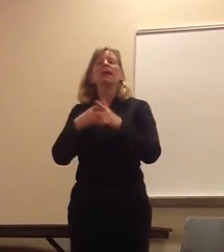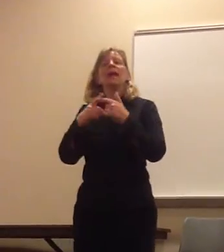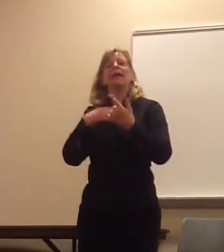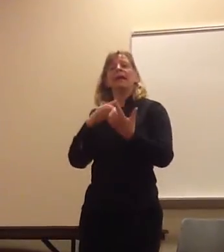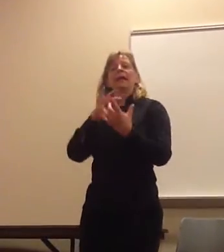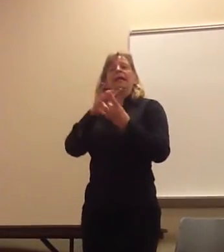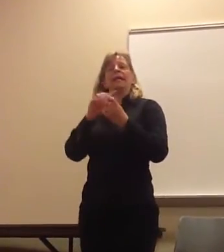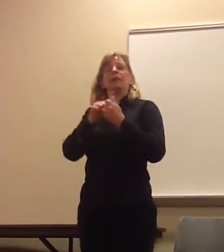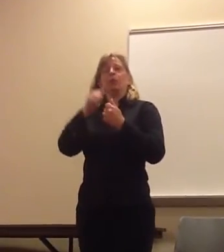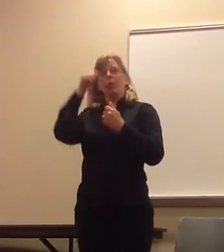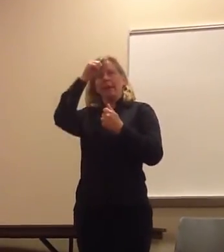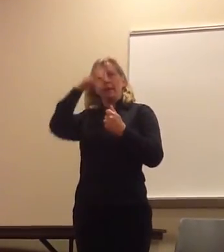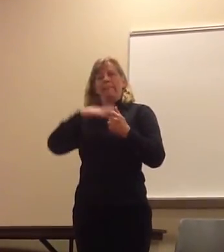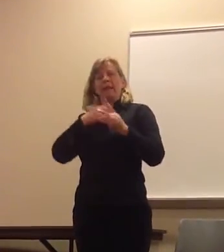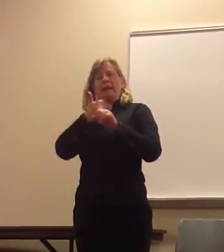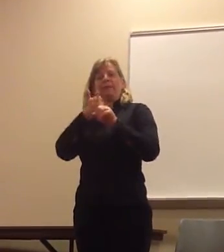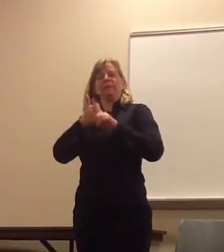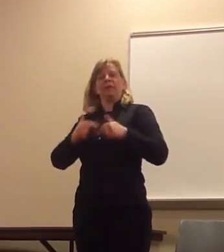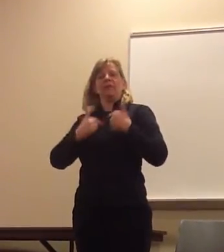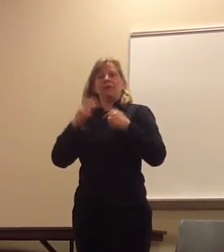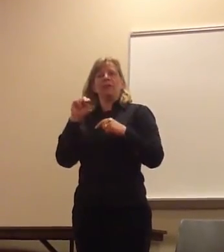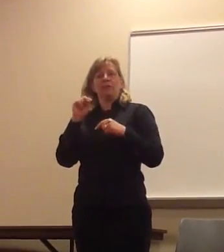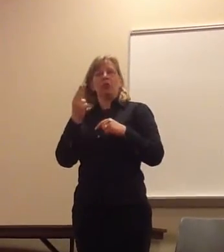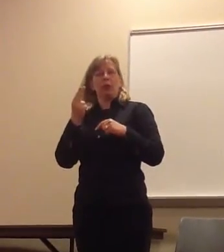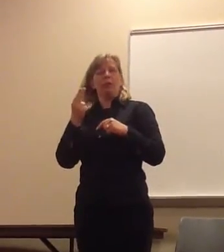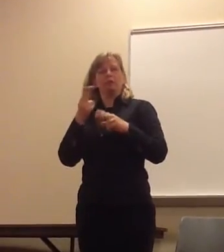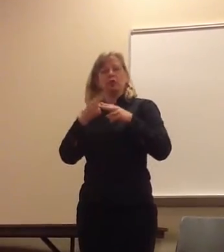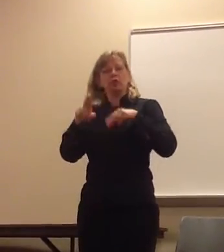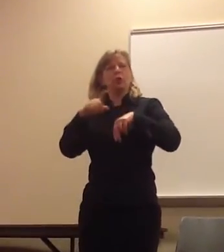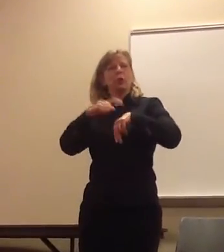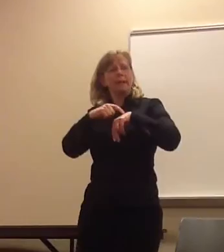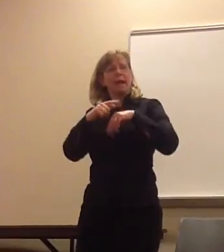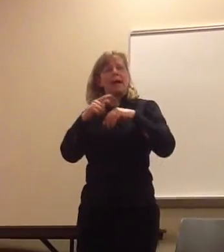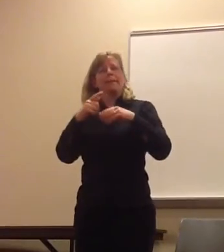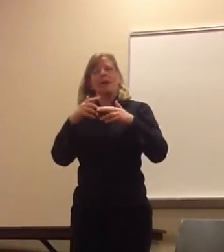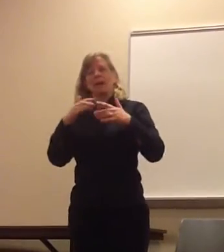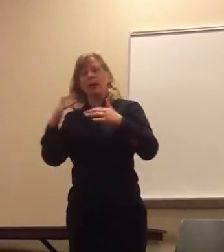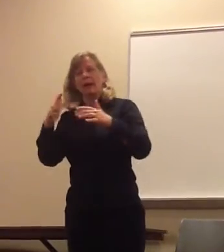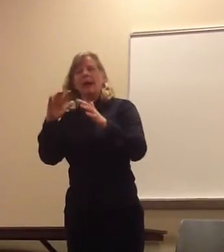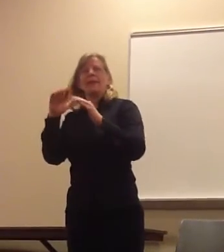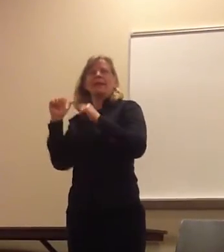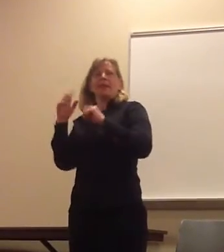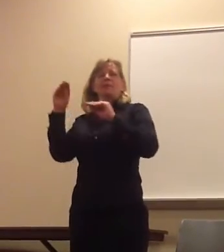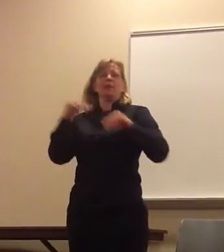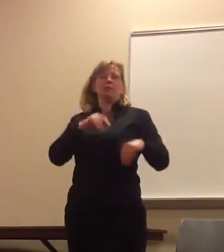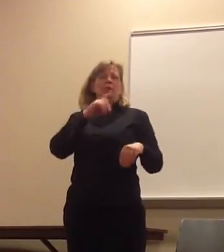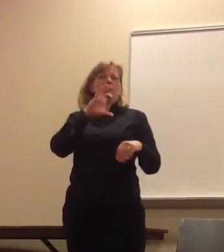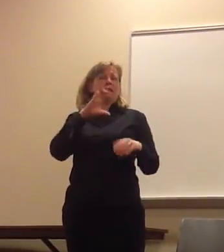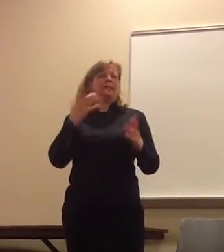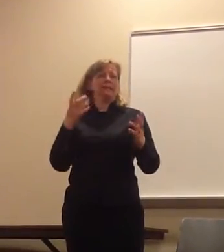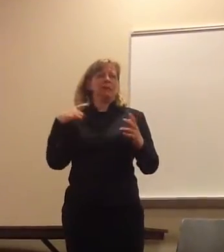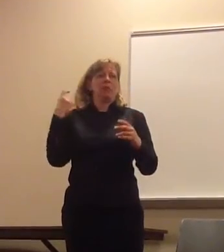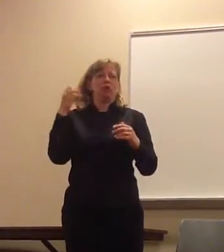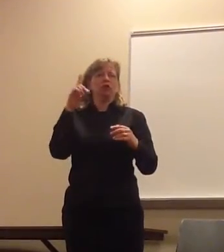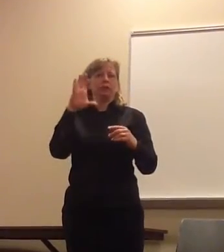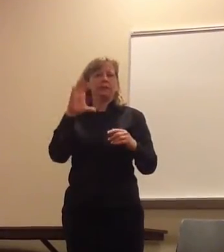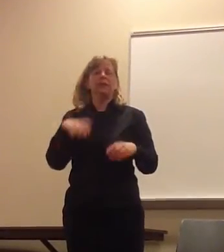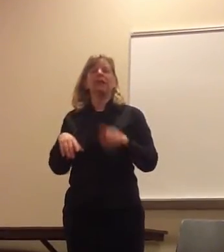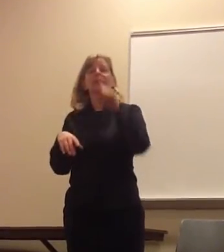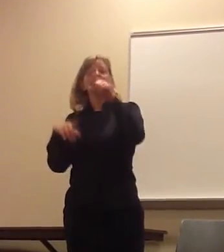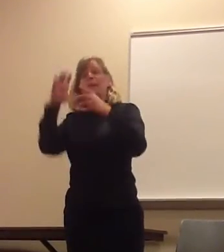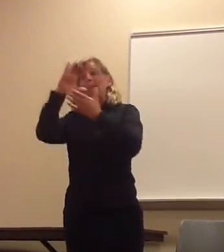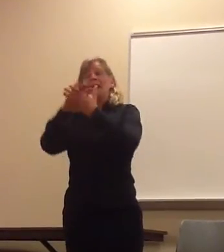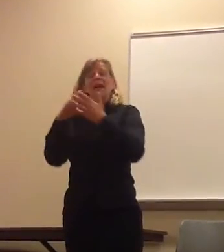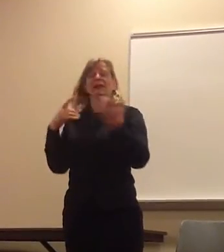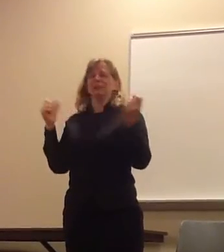time, and then he moved back to Washington, D.C., and now my husband, who's a very strong ASL user, is not going to